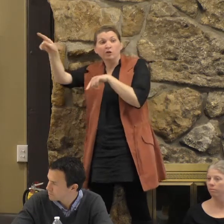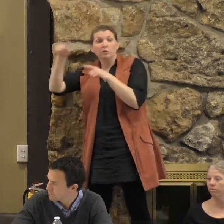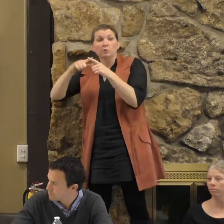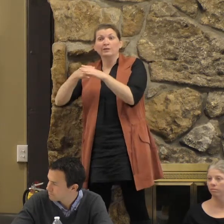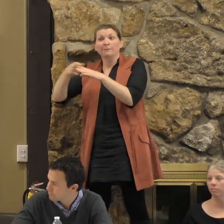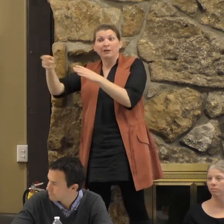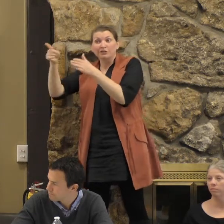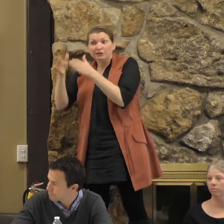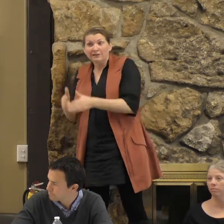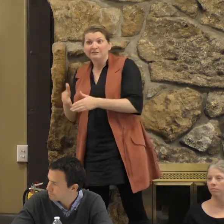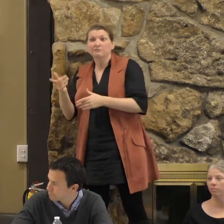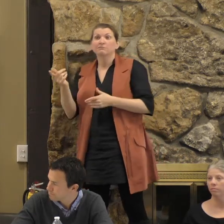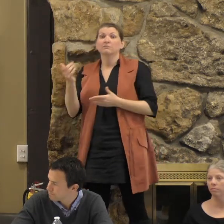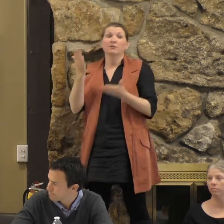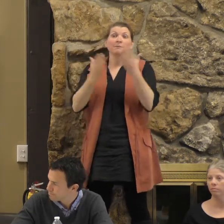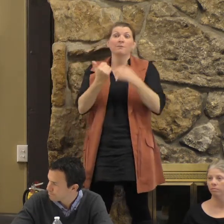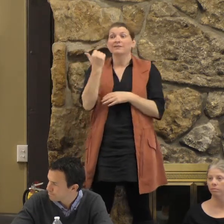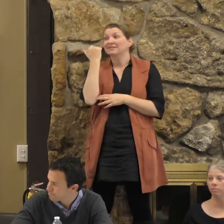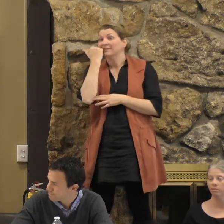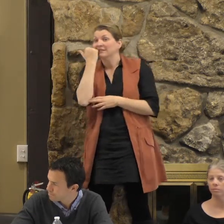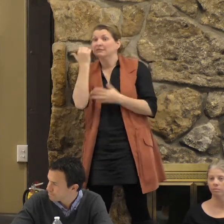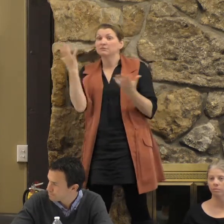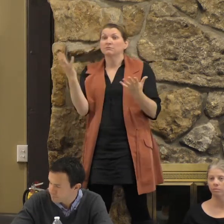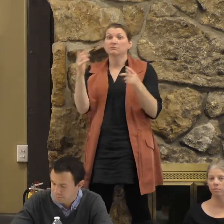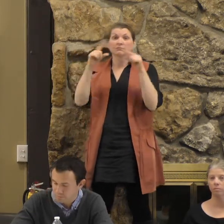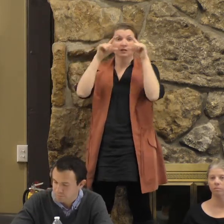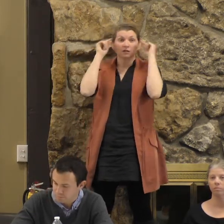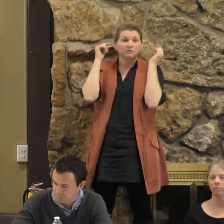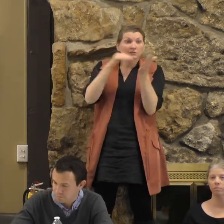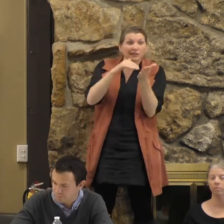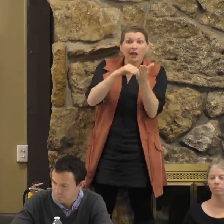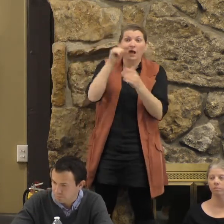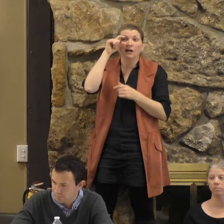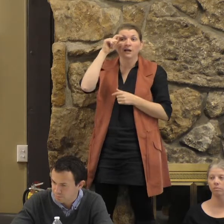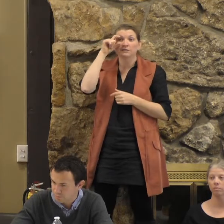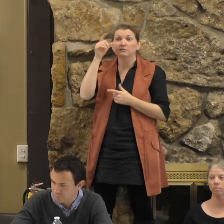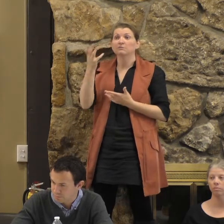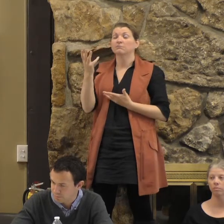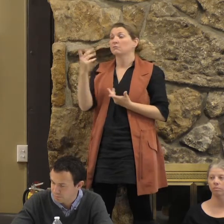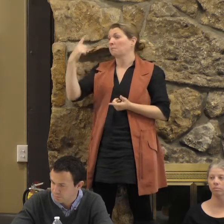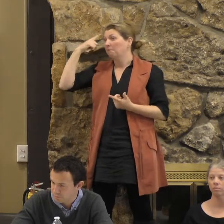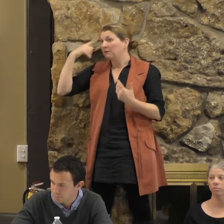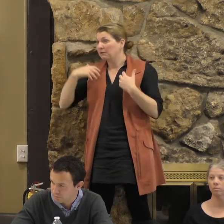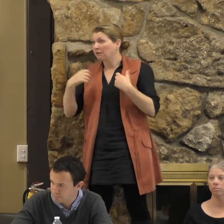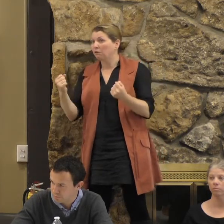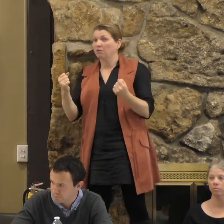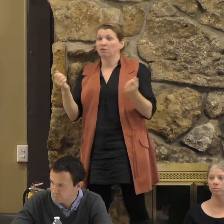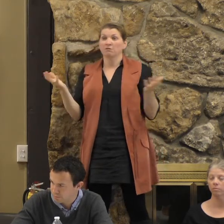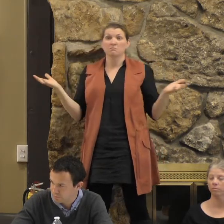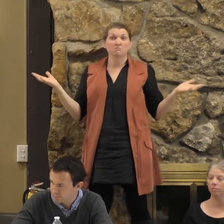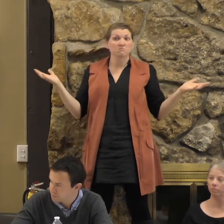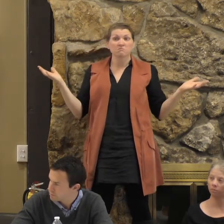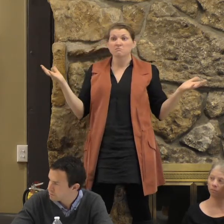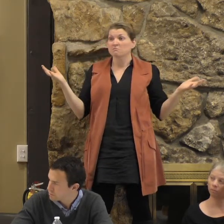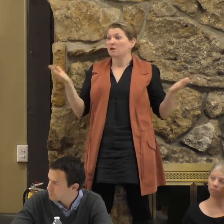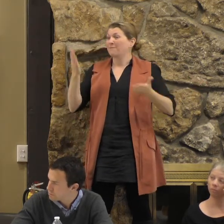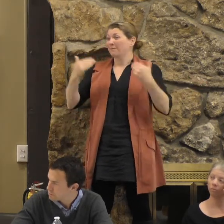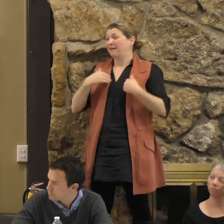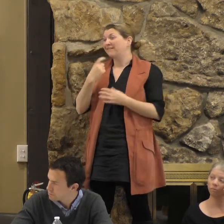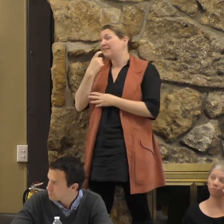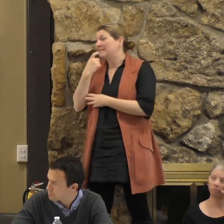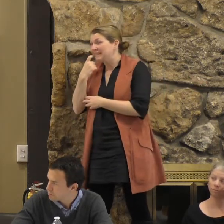care providers, mental health, or substance abuse treatment services. And care coordinators can act